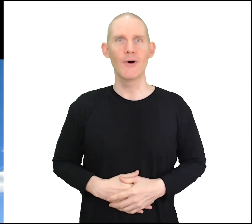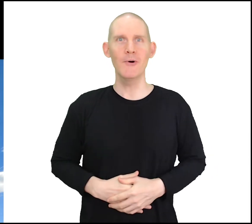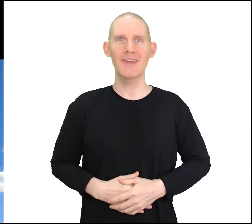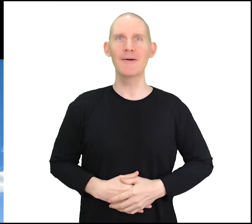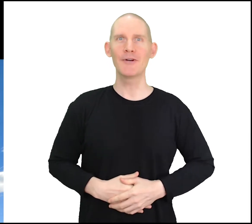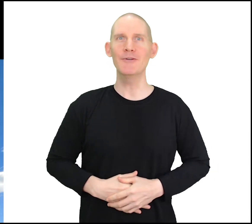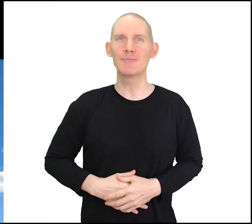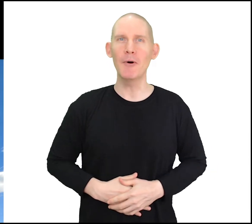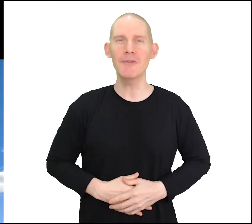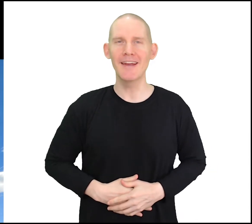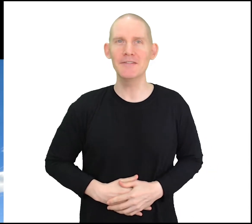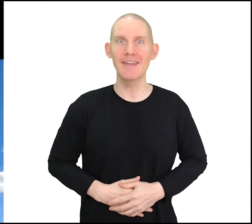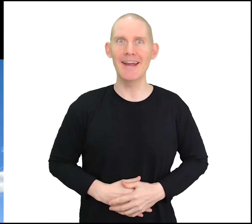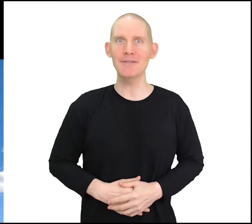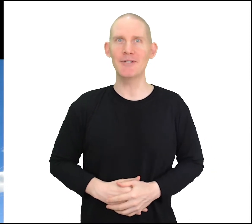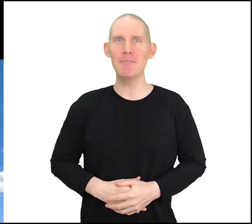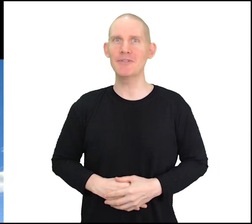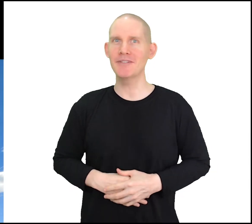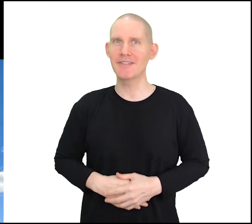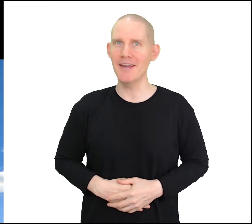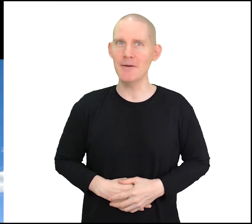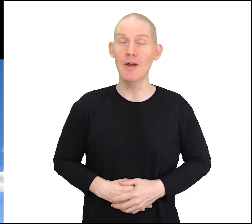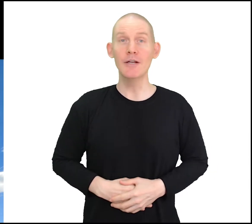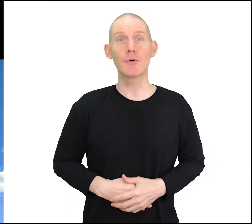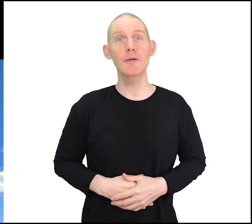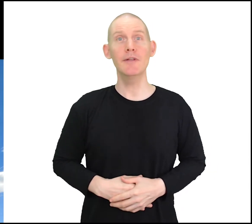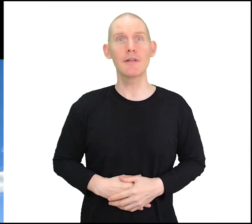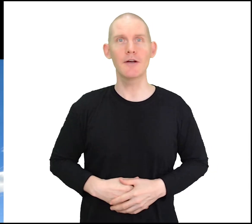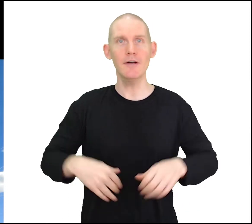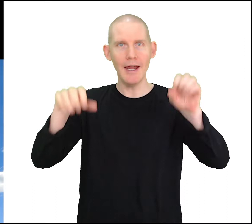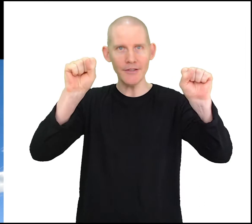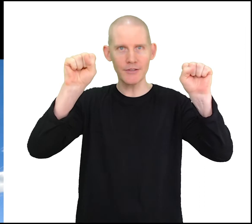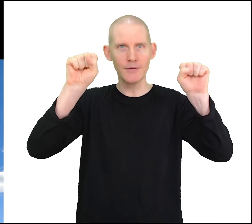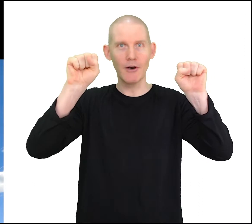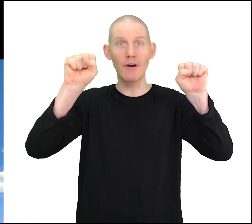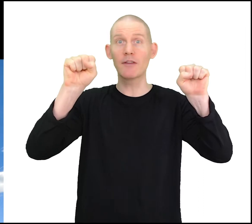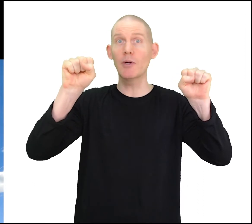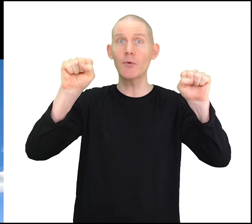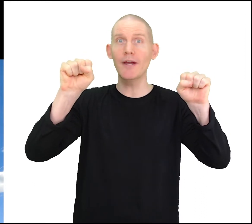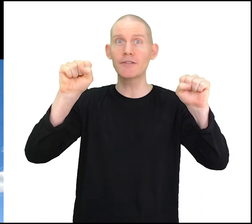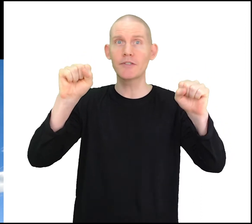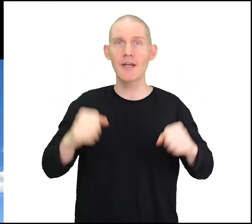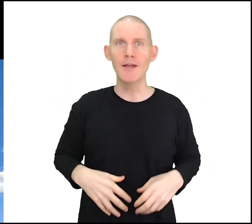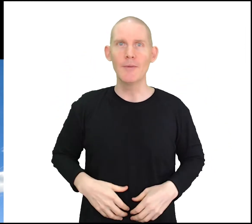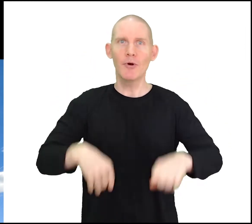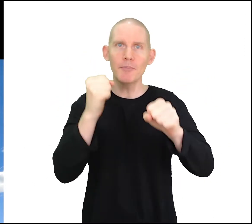Okay, we're going to use both hands, and the hand shape is the same. It's going to be the letter S. All right, the quick way is to say, put up your